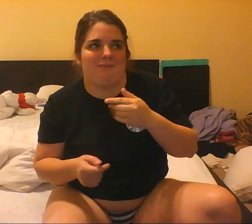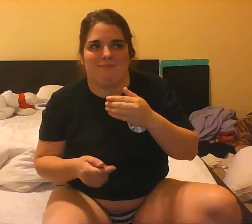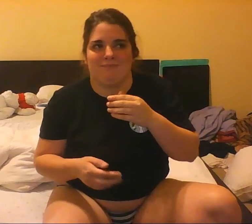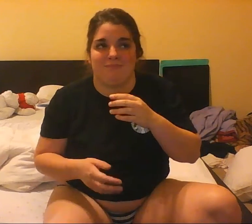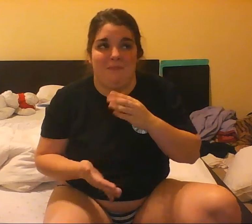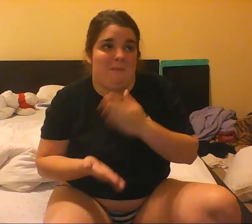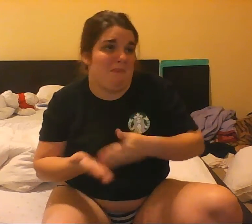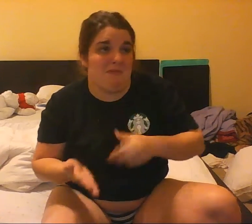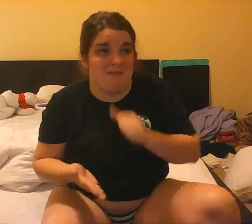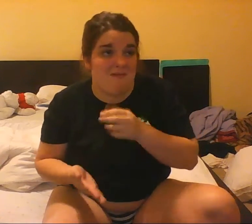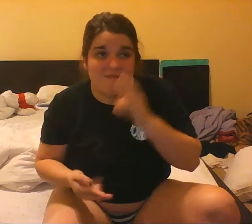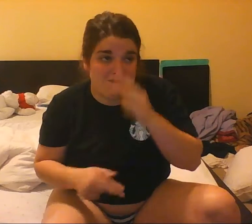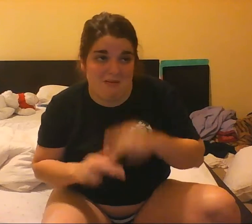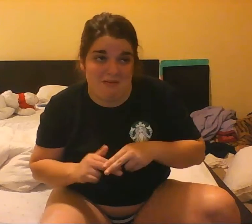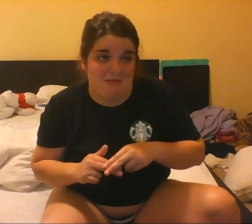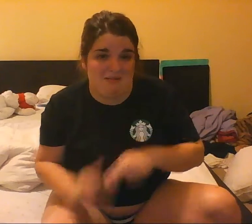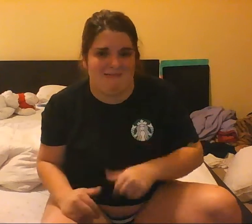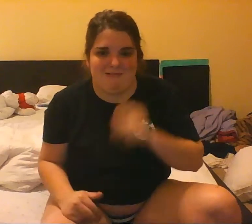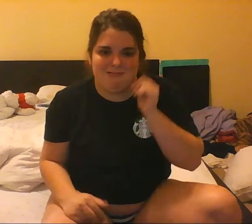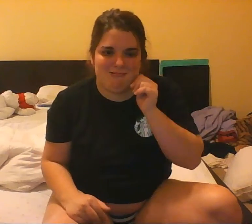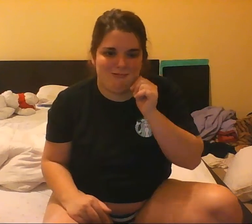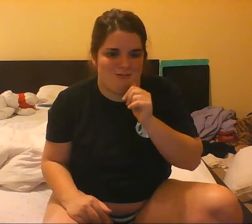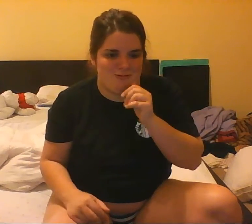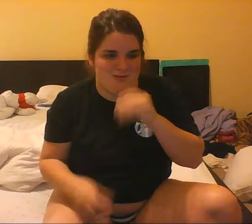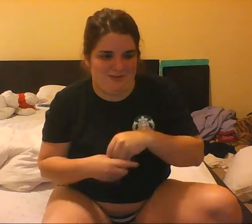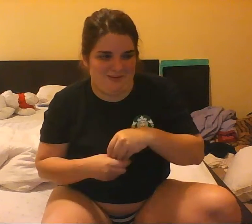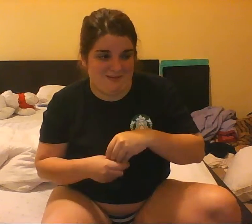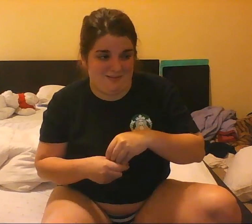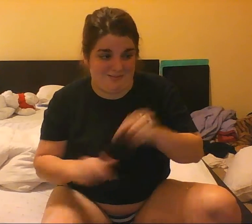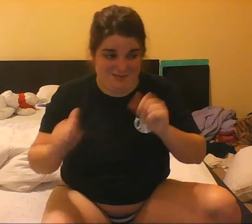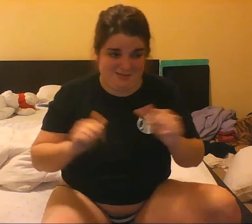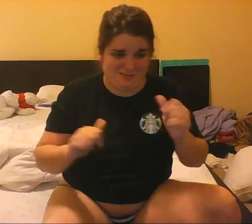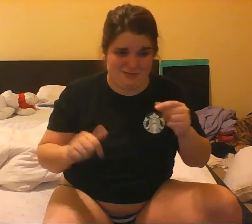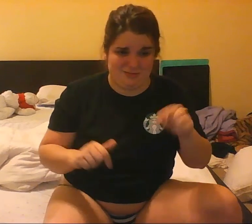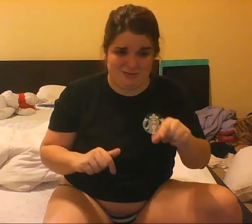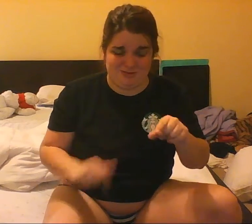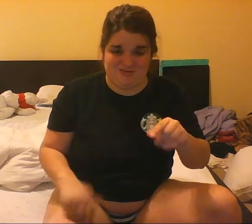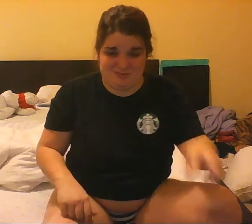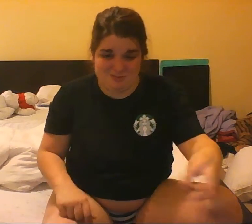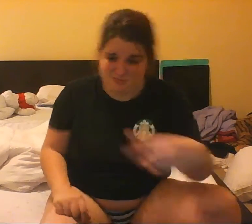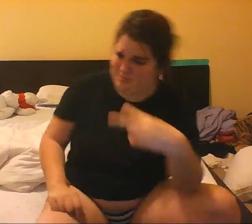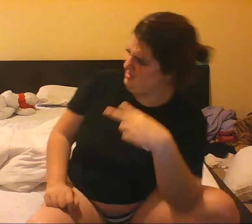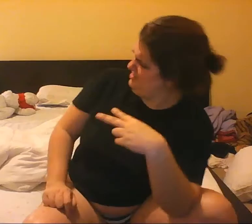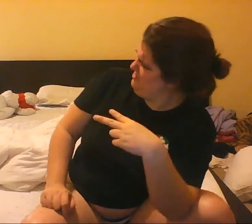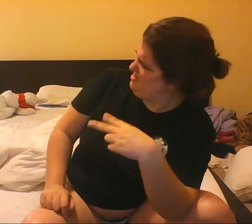you." Okay. I don't mean to disparage. It's not my